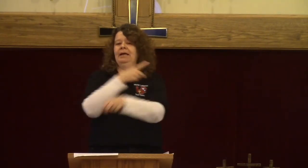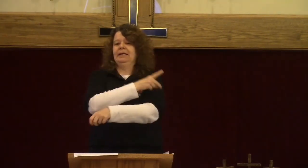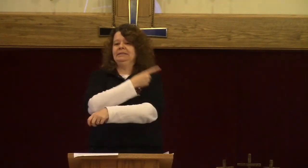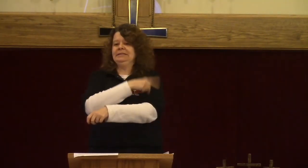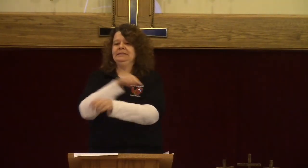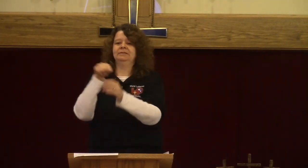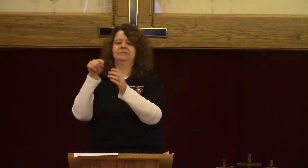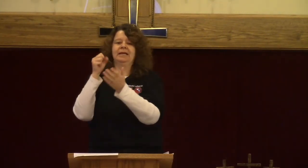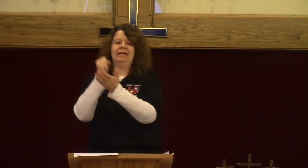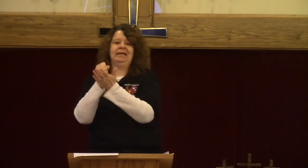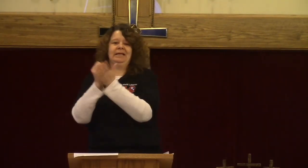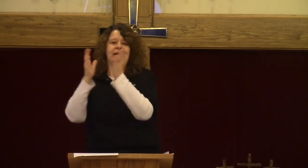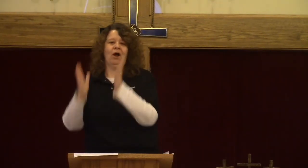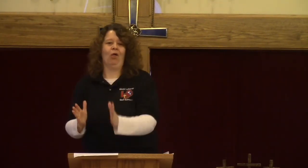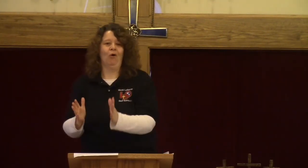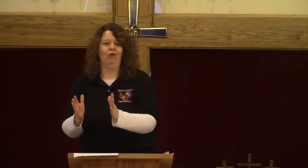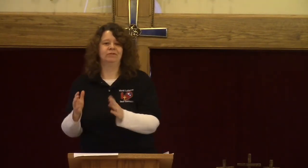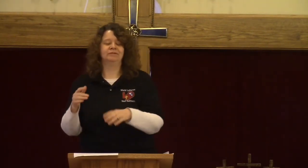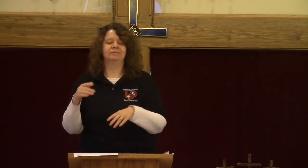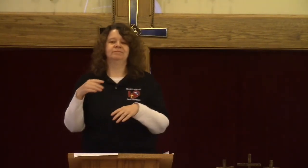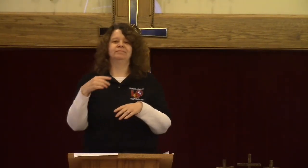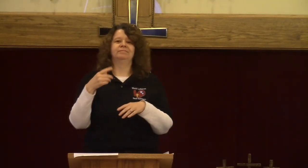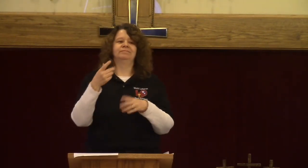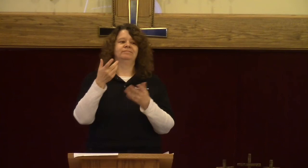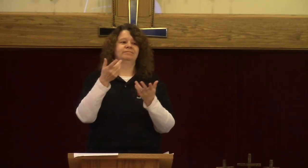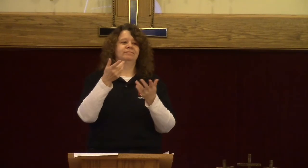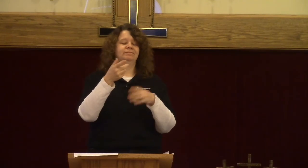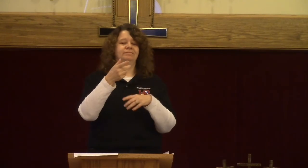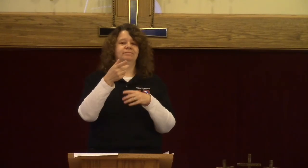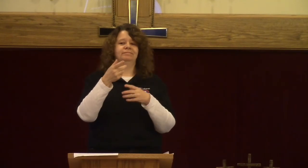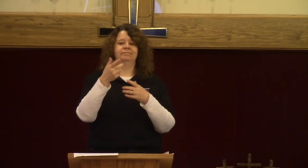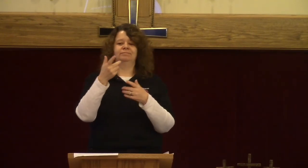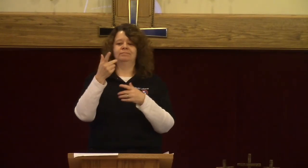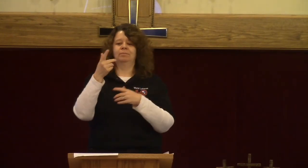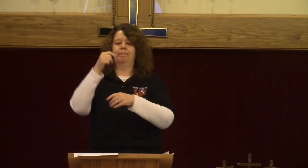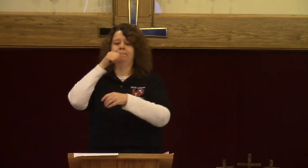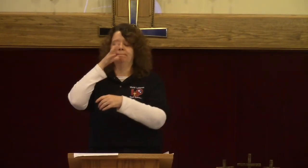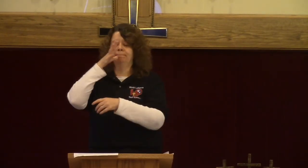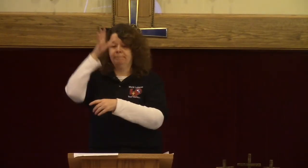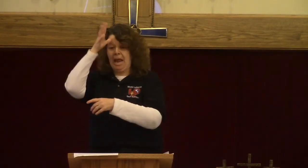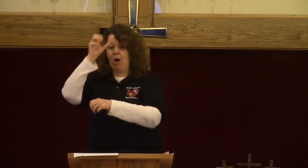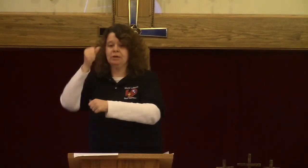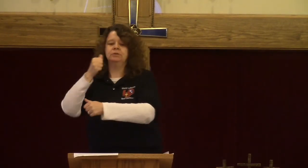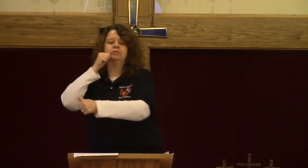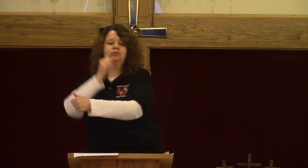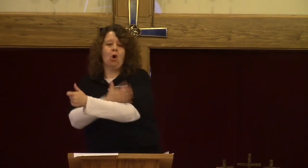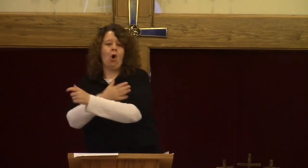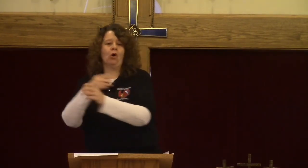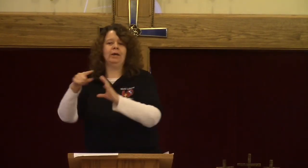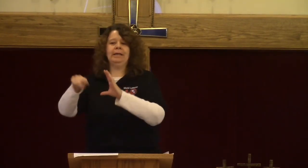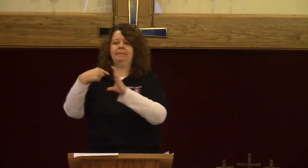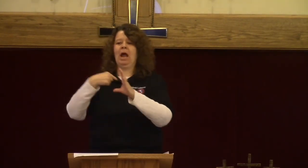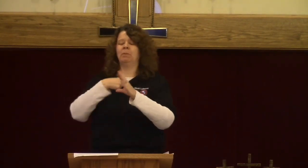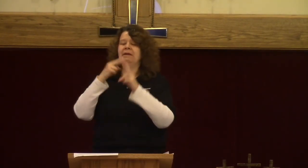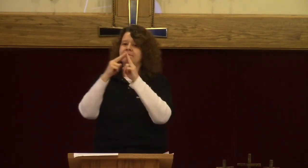had the experience of a deaconess killer also. It happened, you